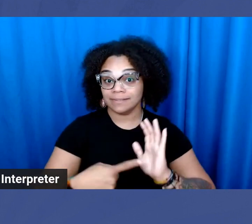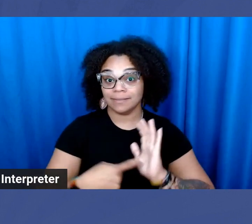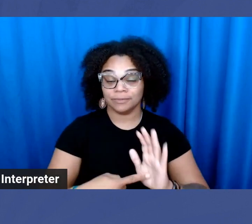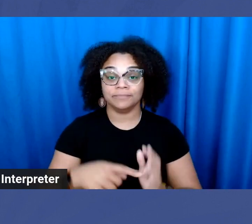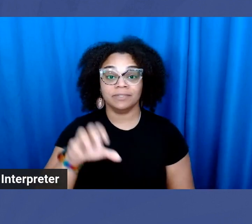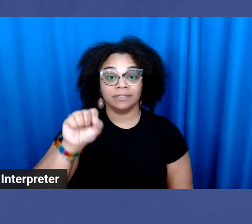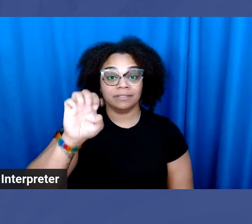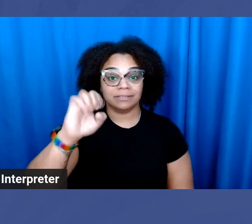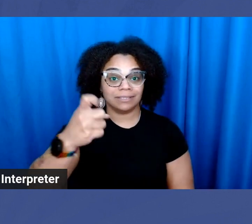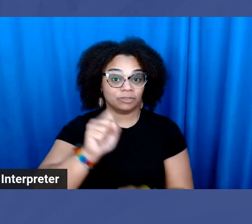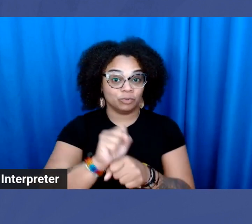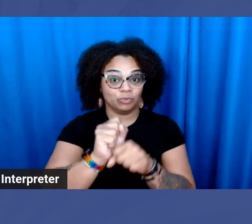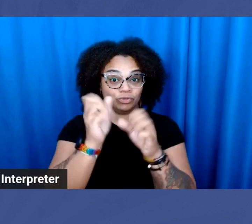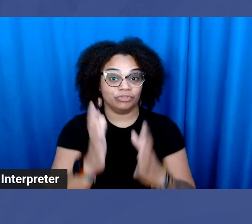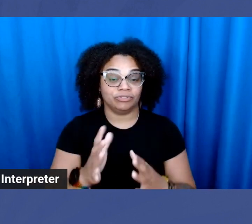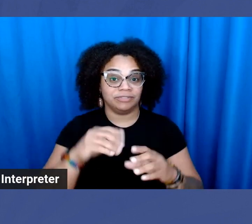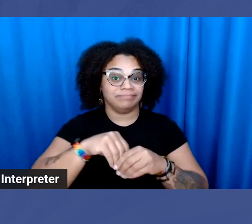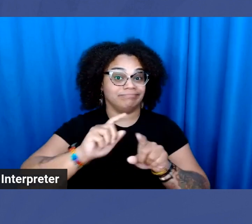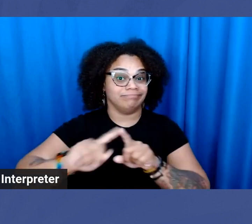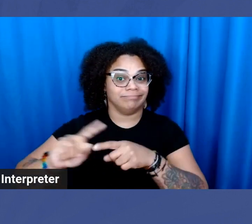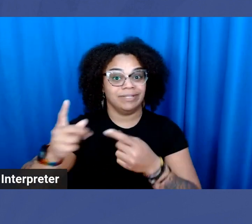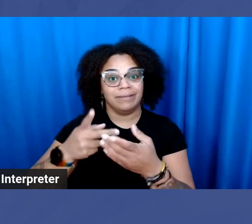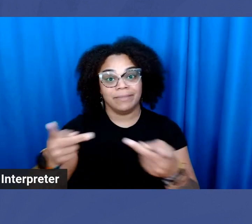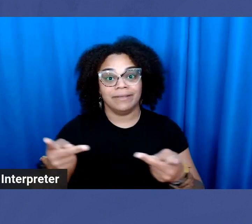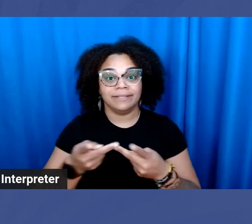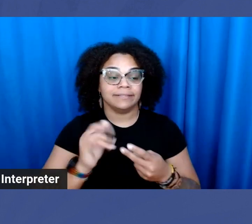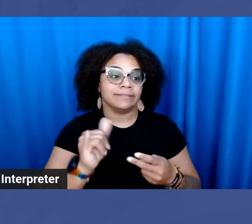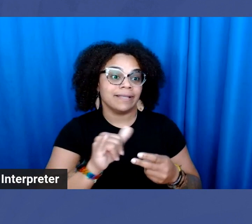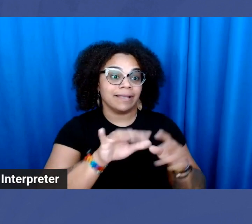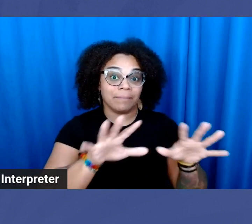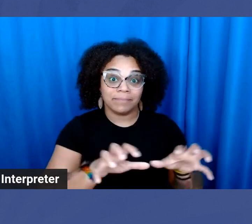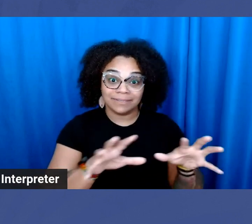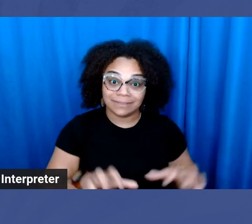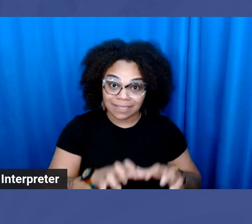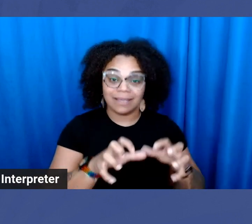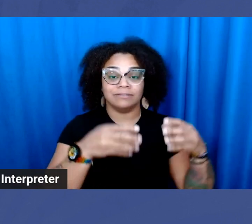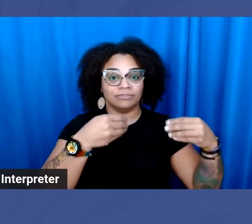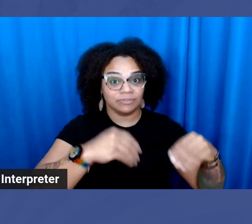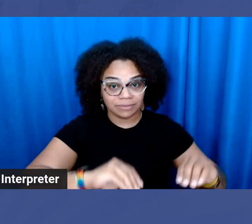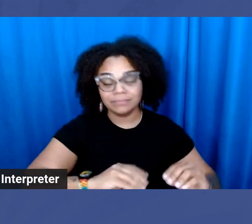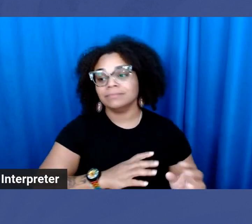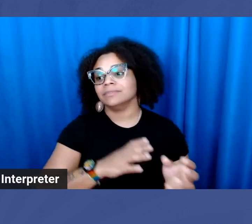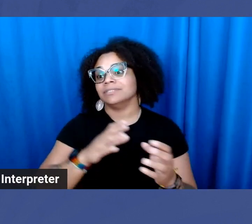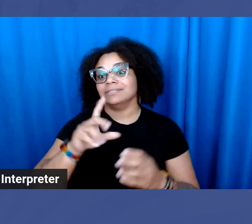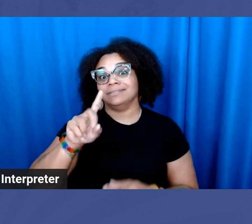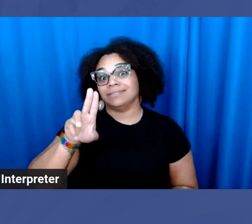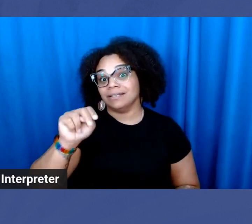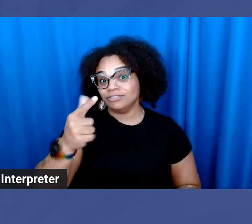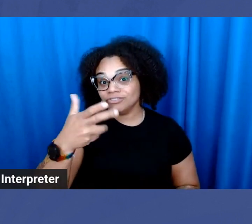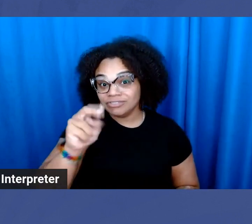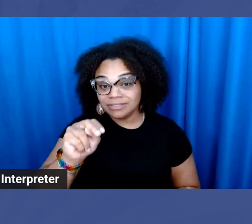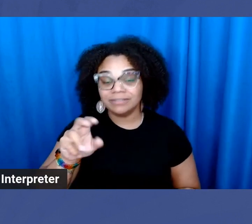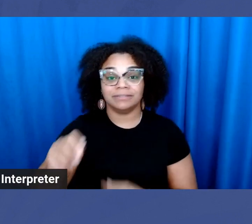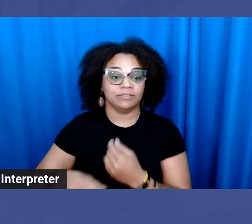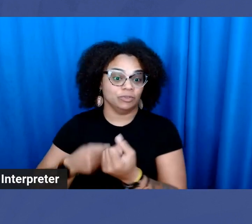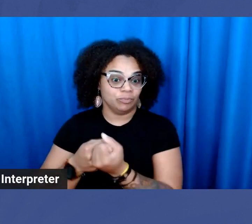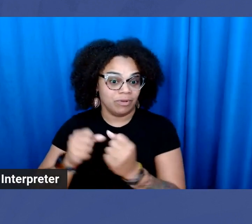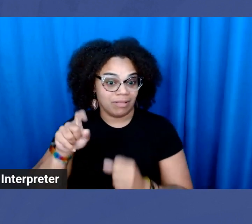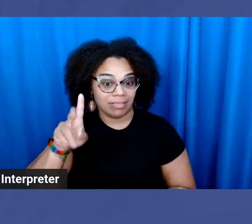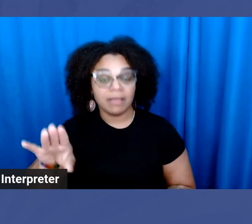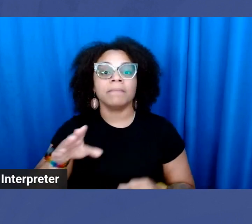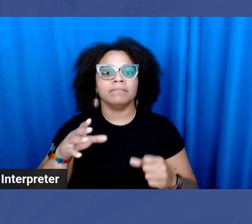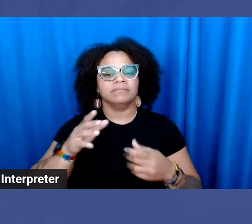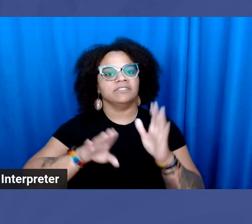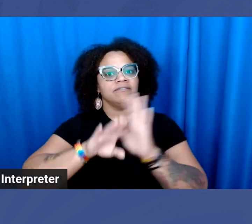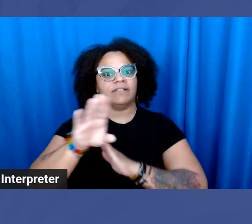sex workers at places like massage parlors, dungeons, and strip clubs form rich support networks to share